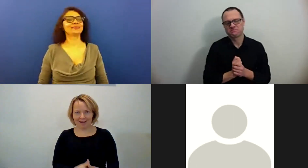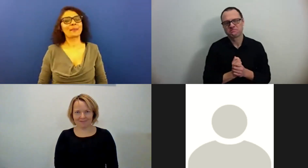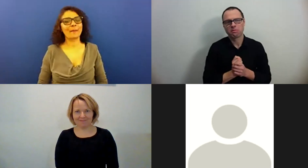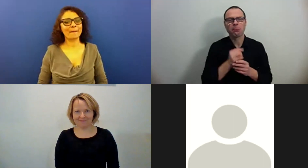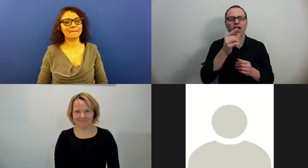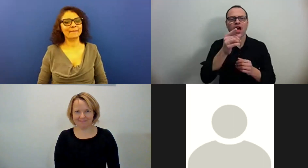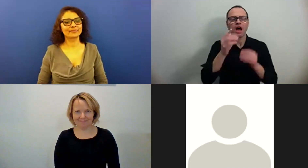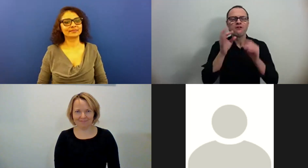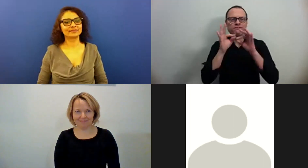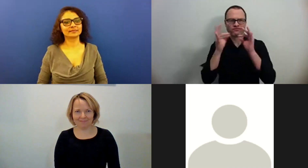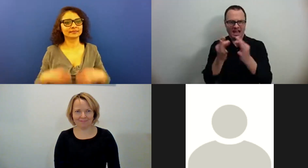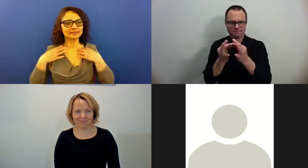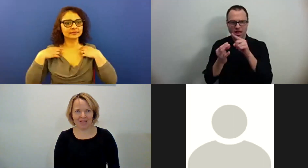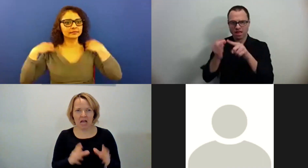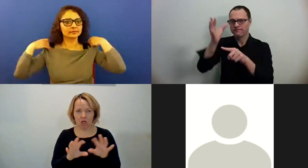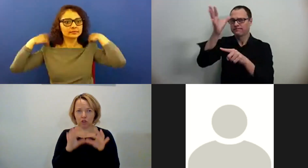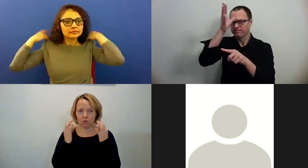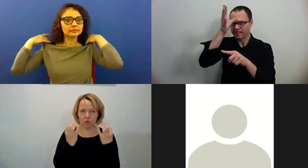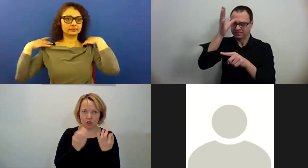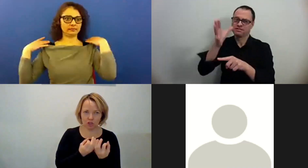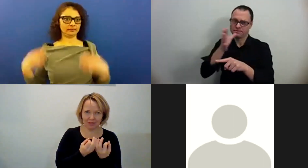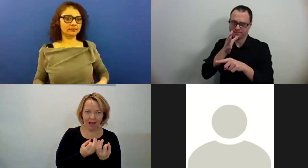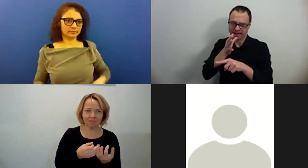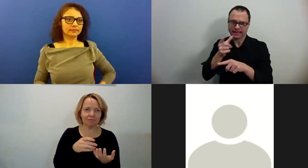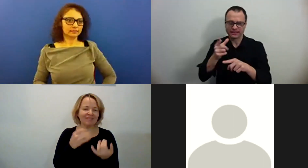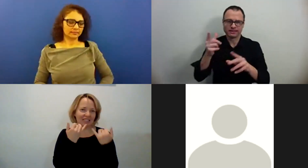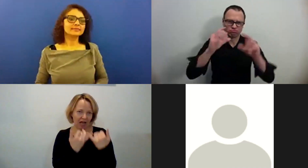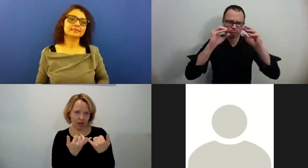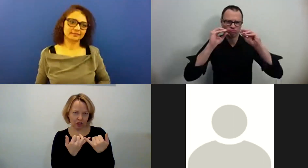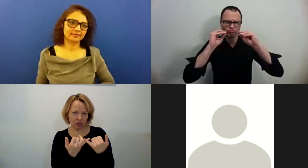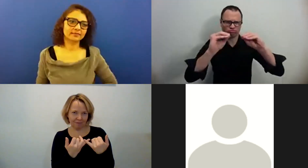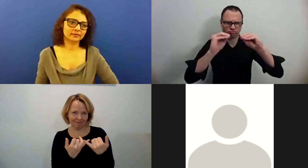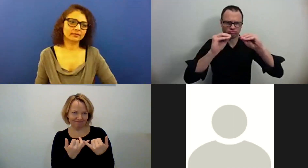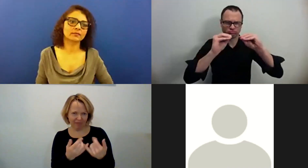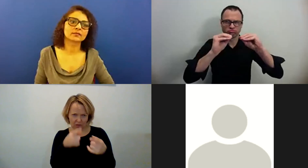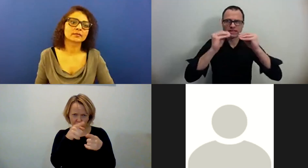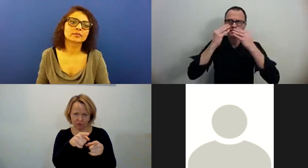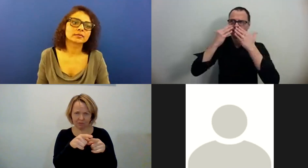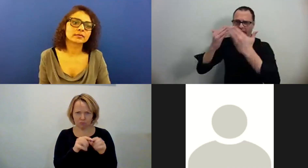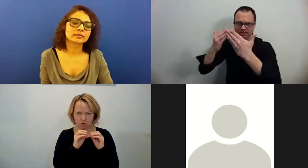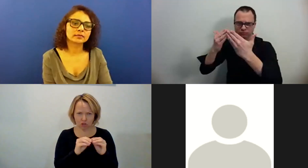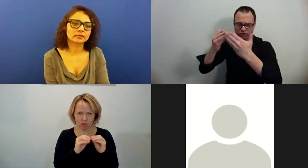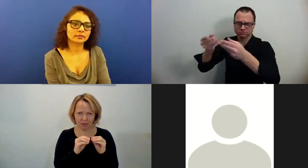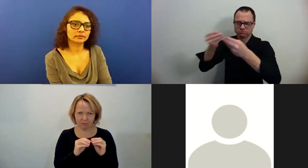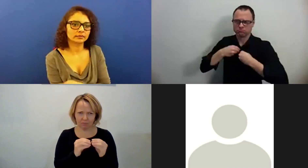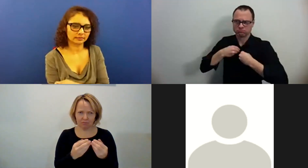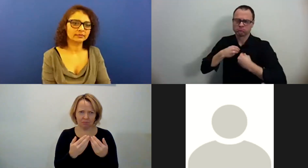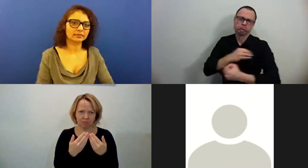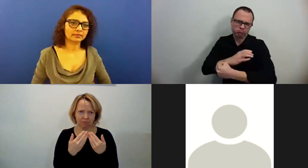Thank you. your family, your father and